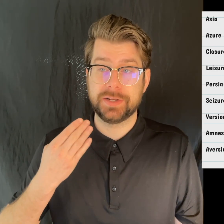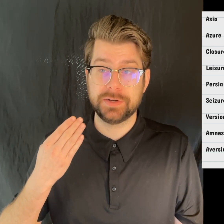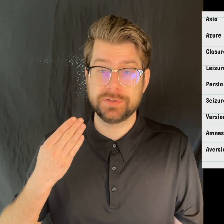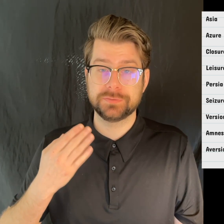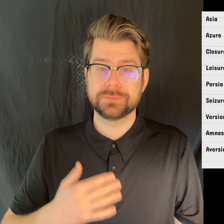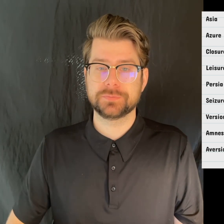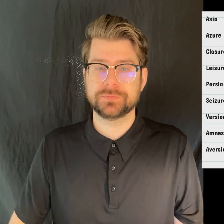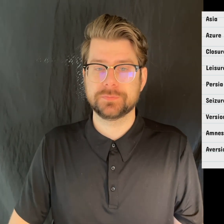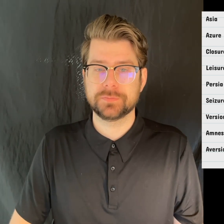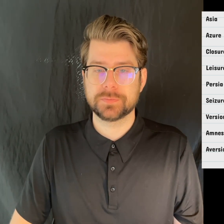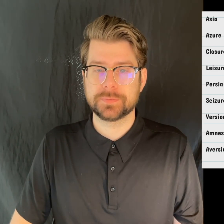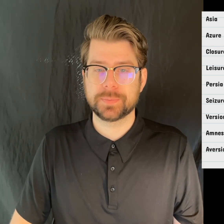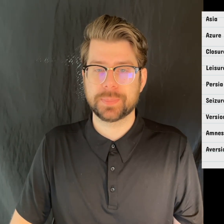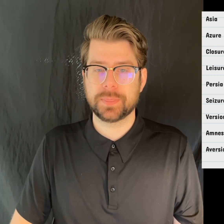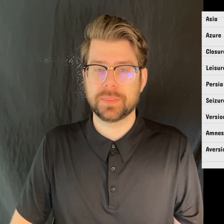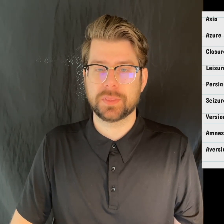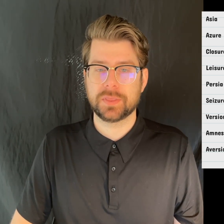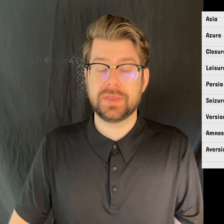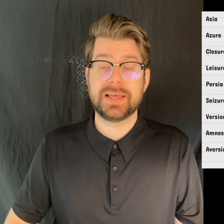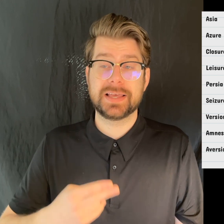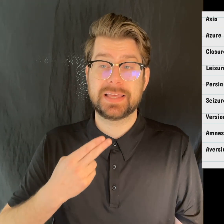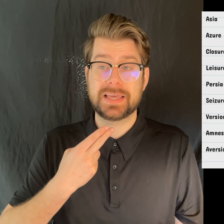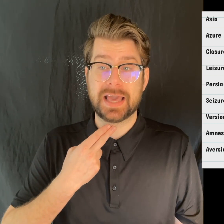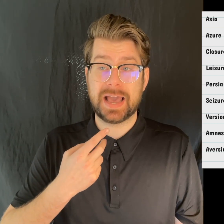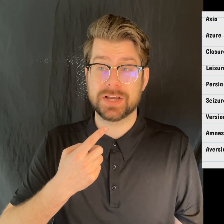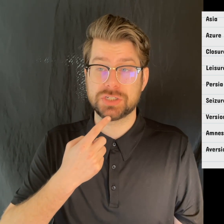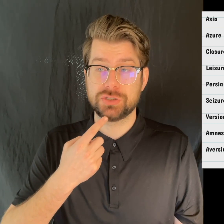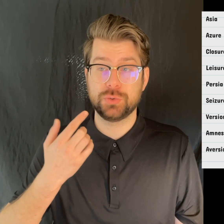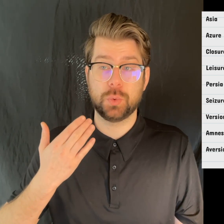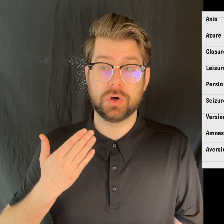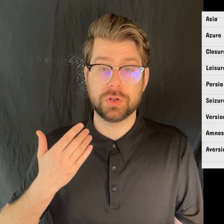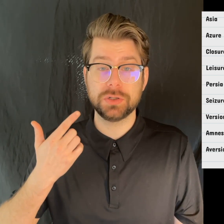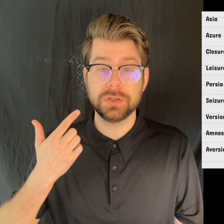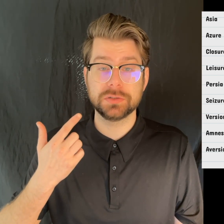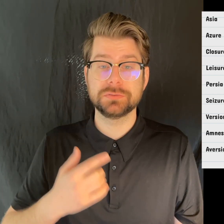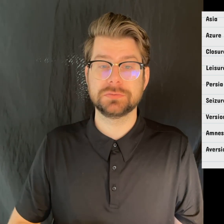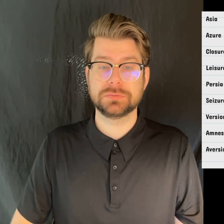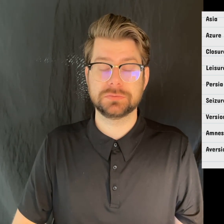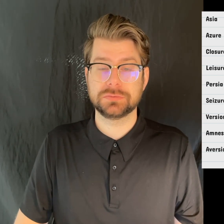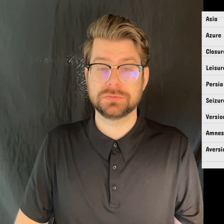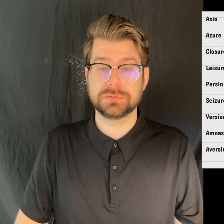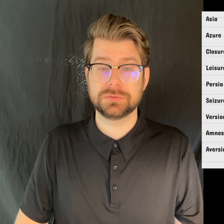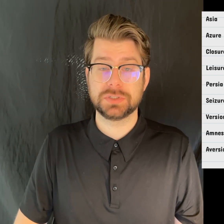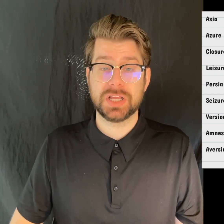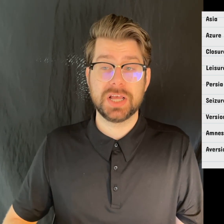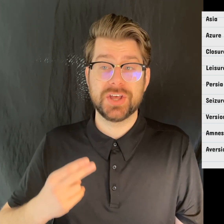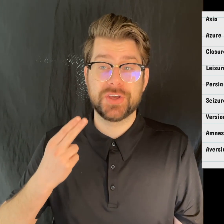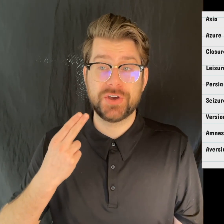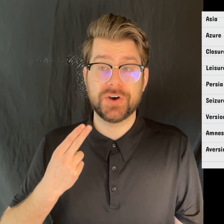aversion, casual,